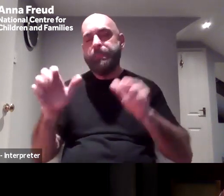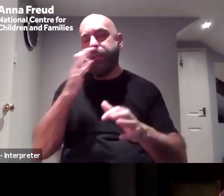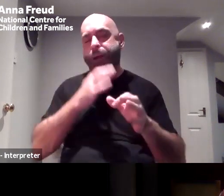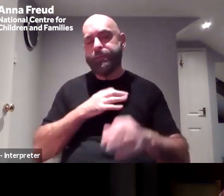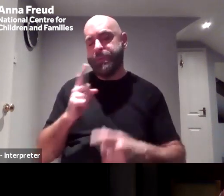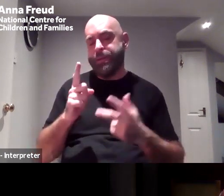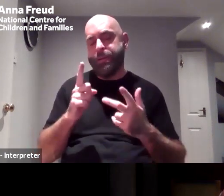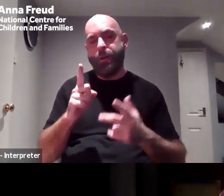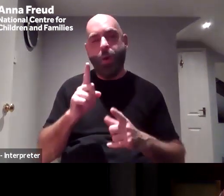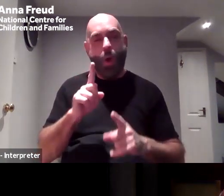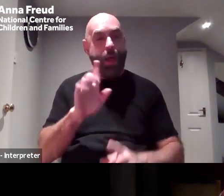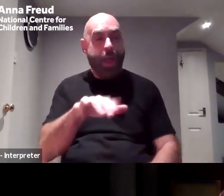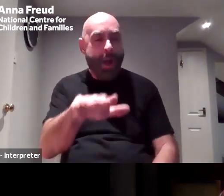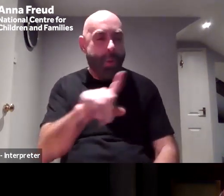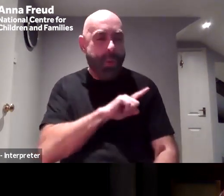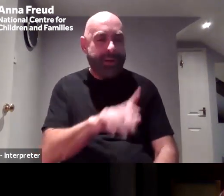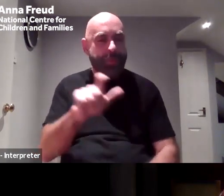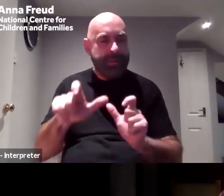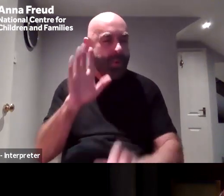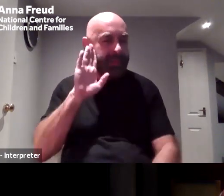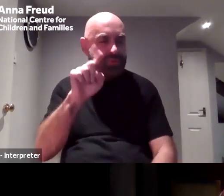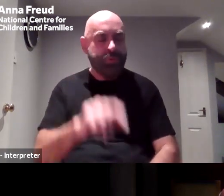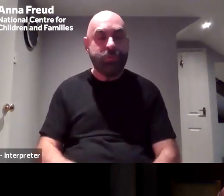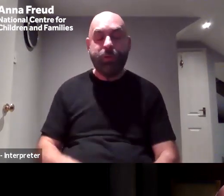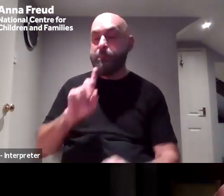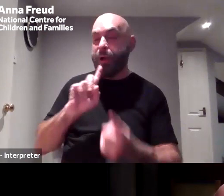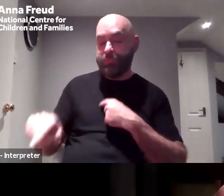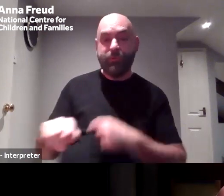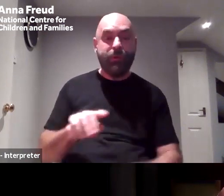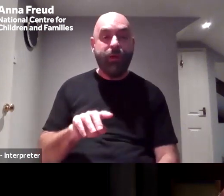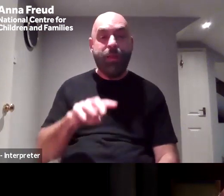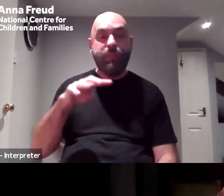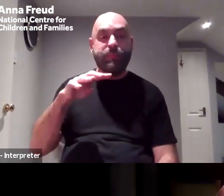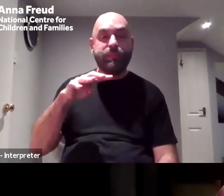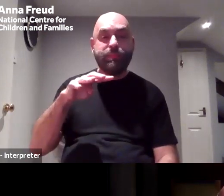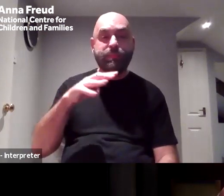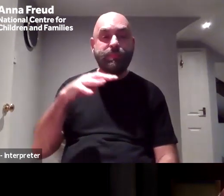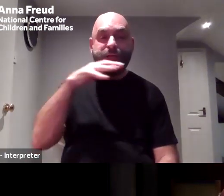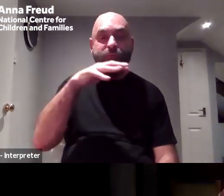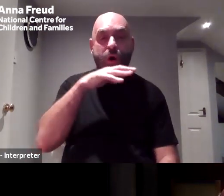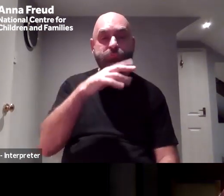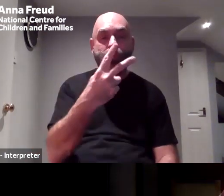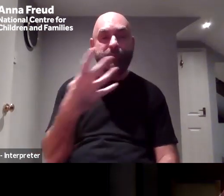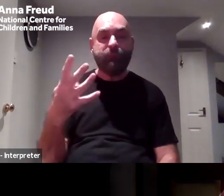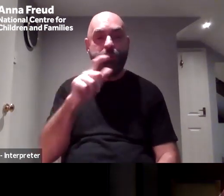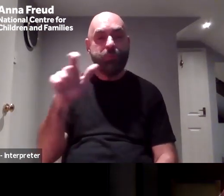aren't people listening to you? And my response is, there are 420 people on the